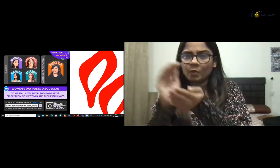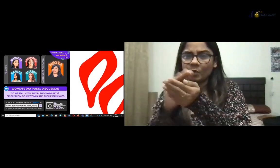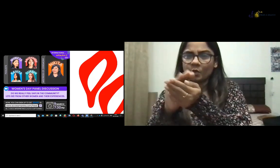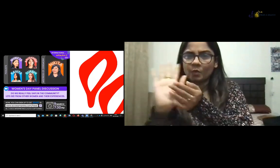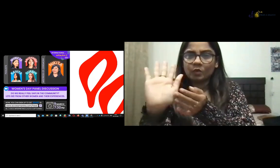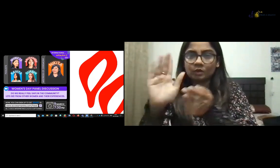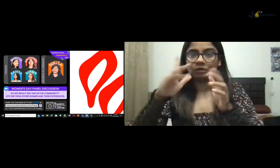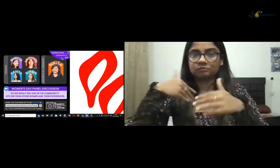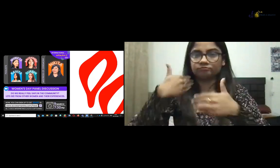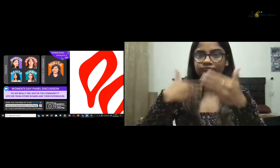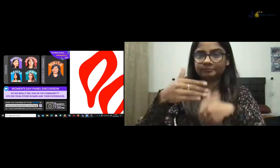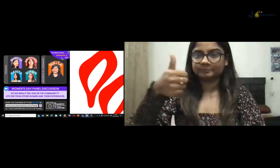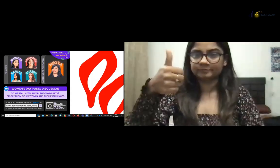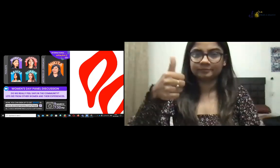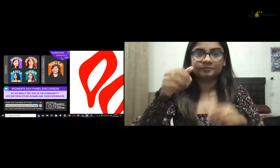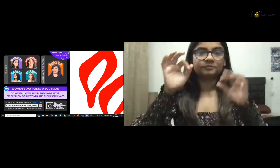Just hold it.